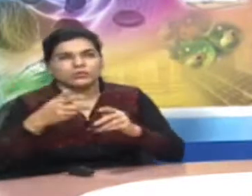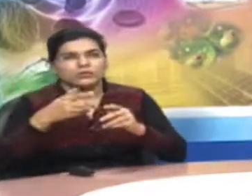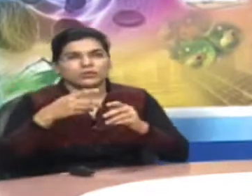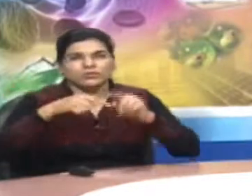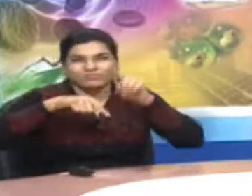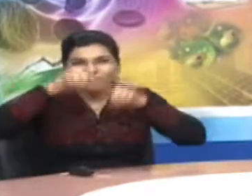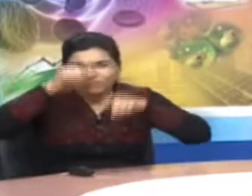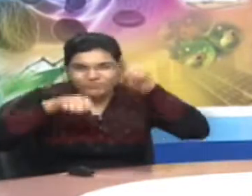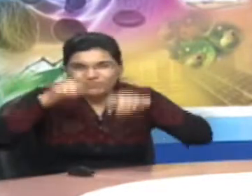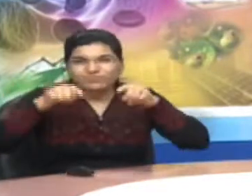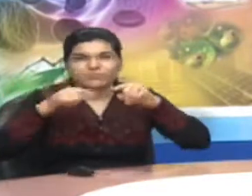items.